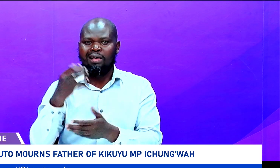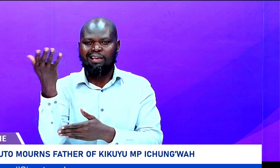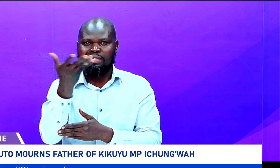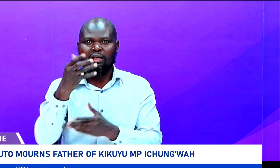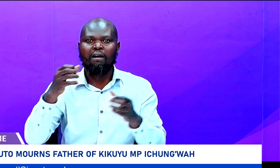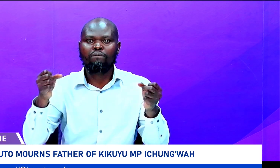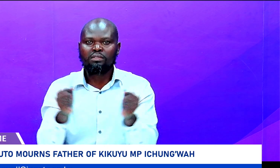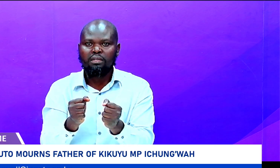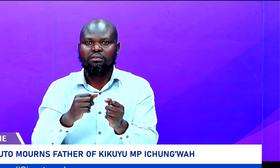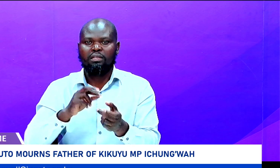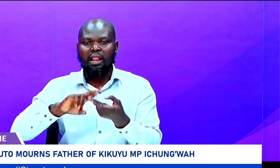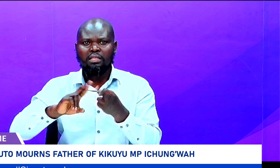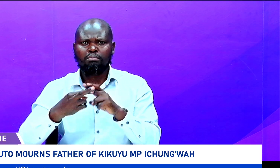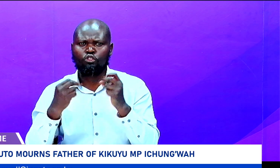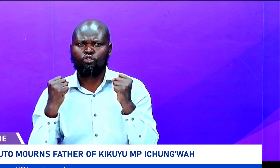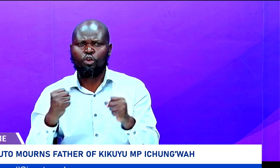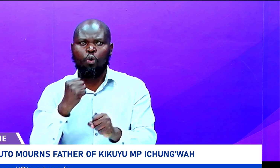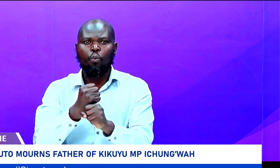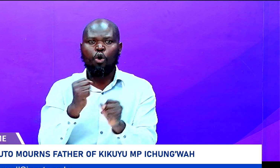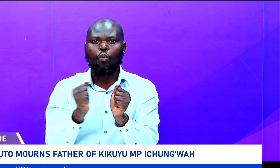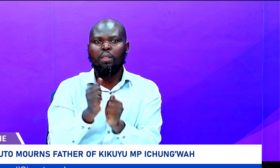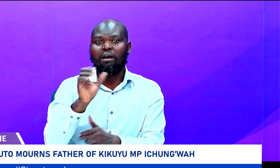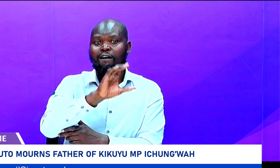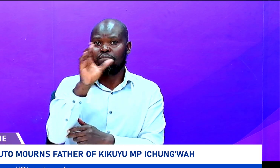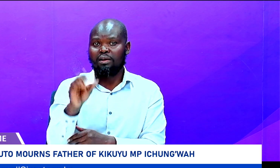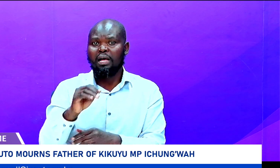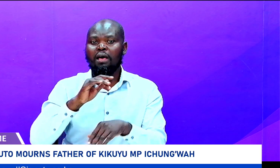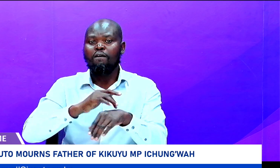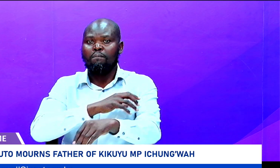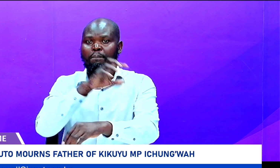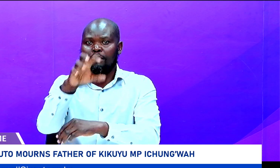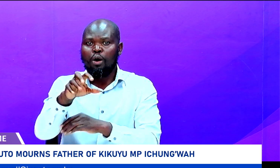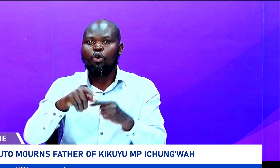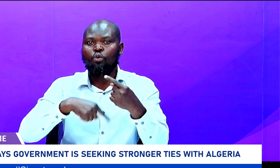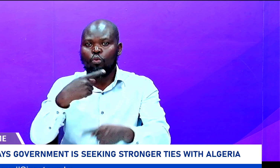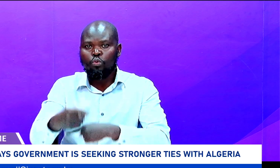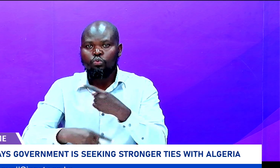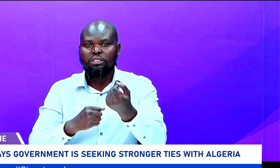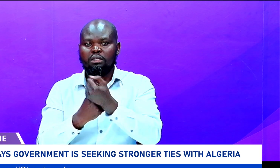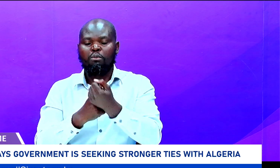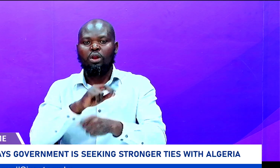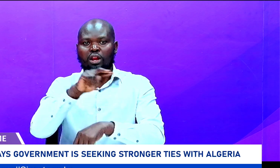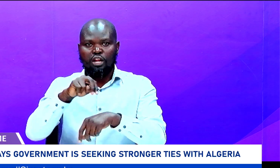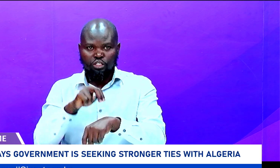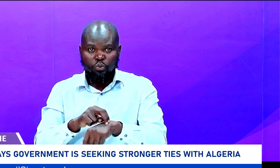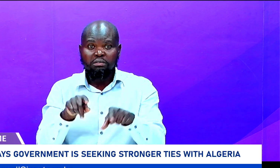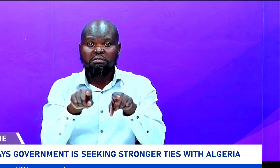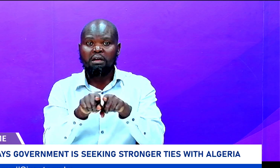avenue of trade and cooperation to strengthen its relationship with Algeria as part of efforts to deepen ties with more